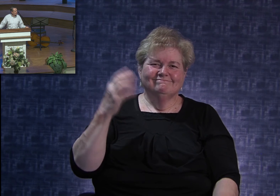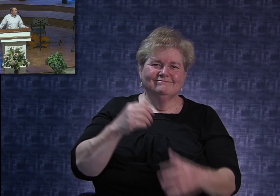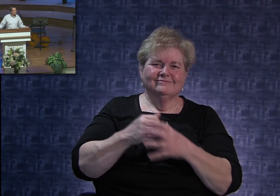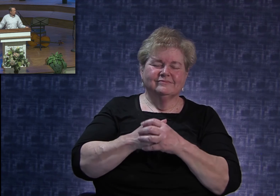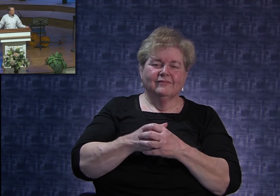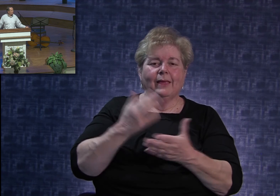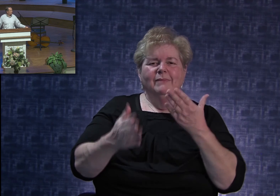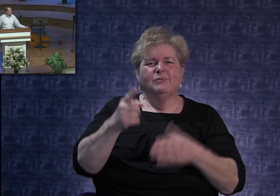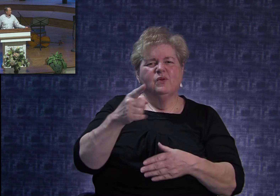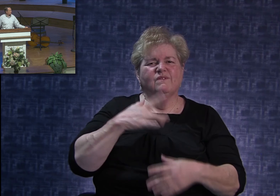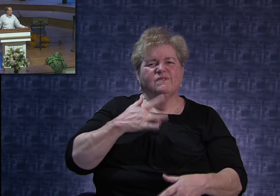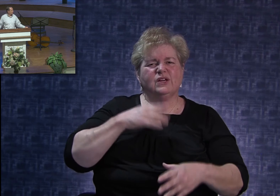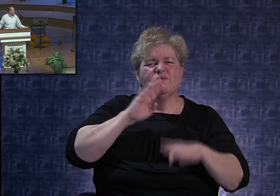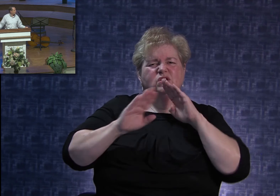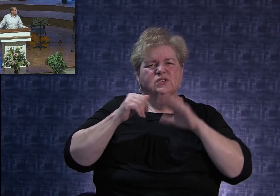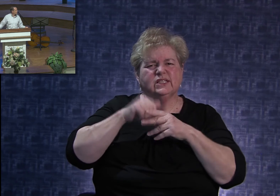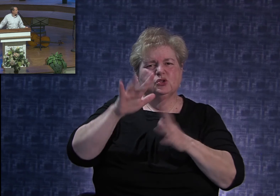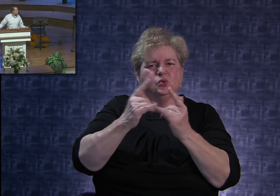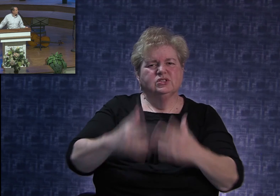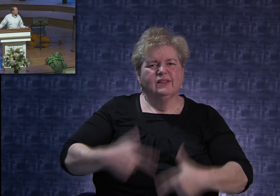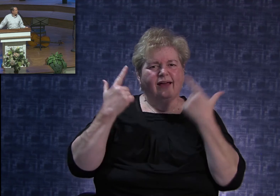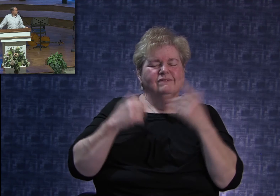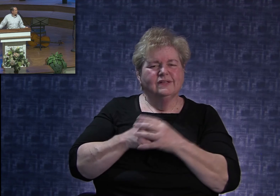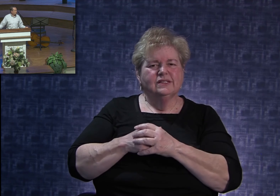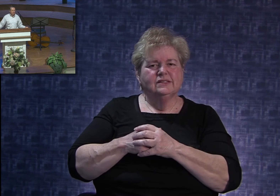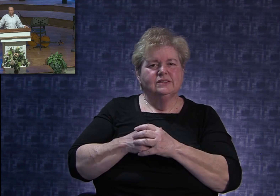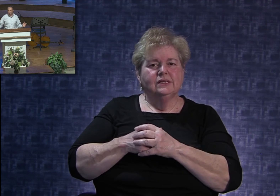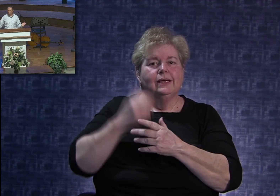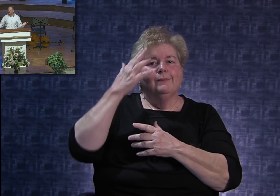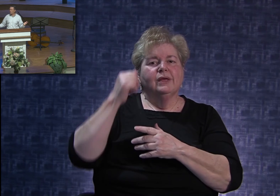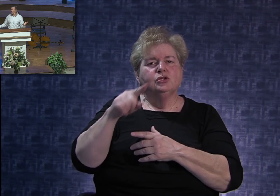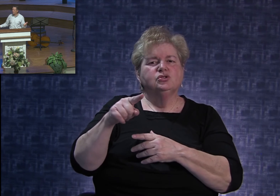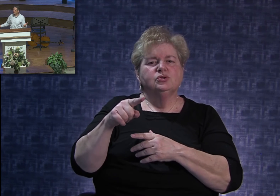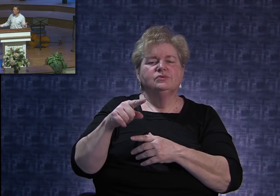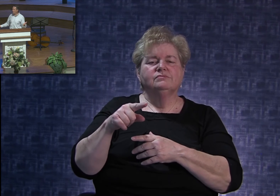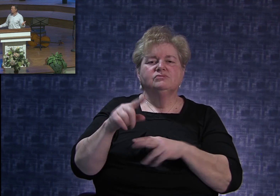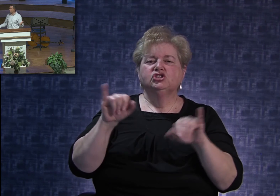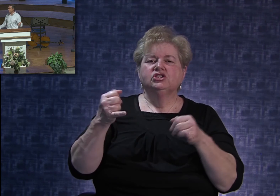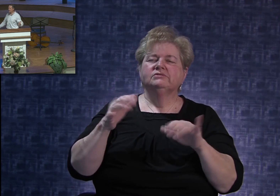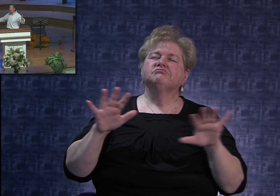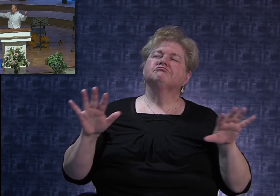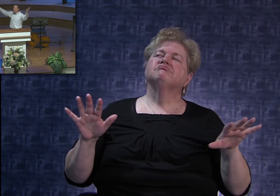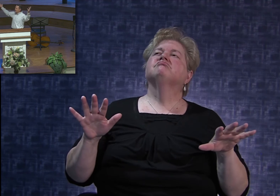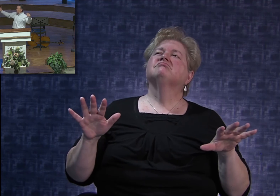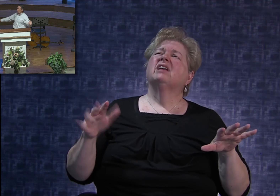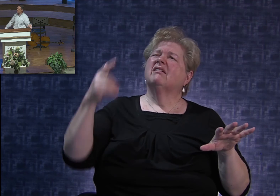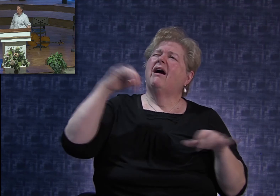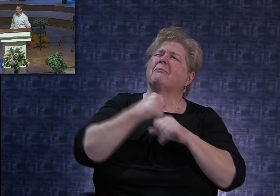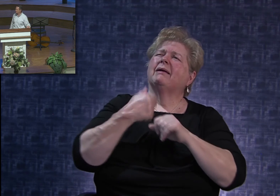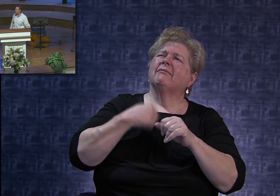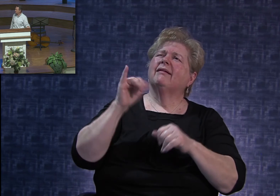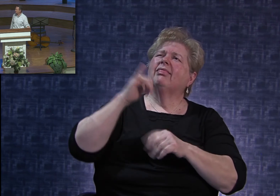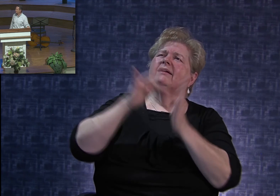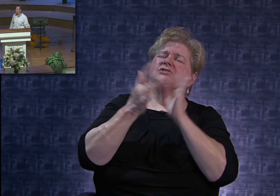And maybe you're frustrated in your Christian life because you're just sitting under the proverbial palm tree saying, God, make me like